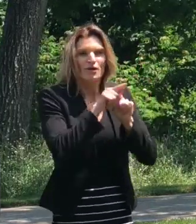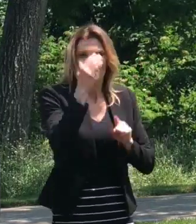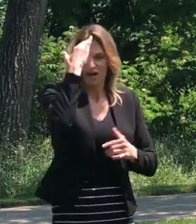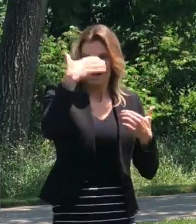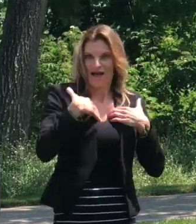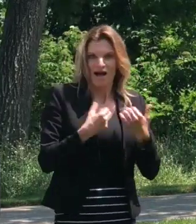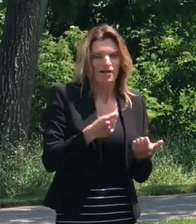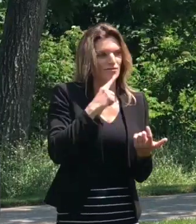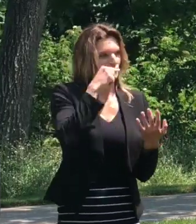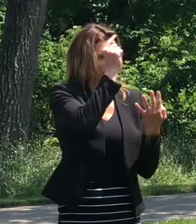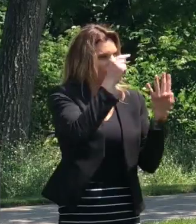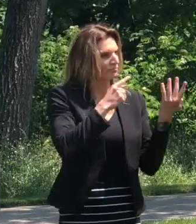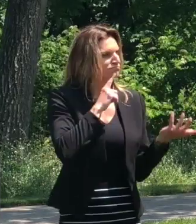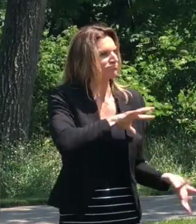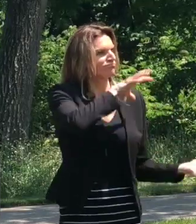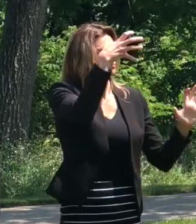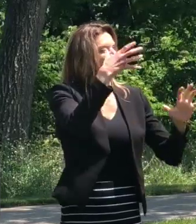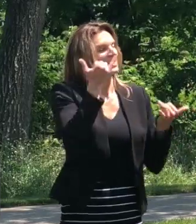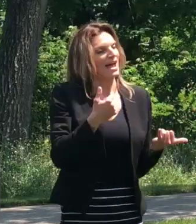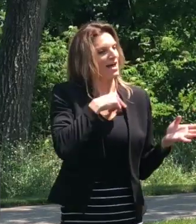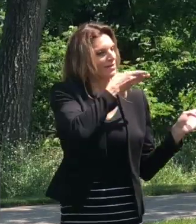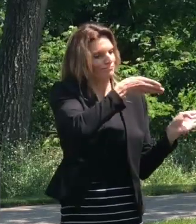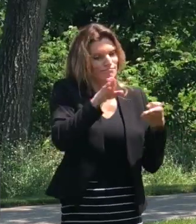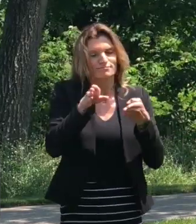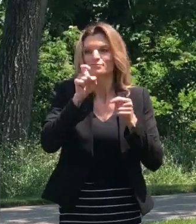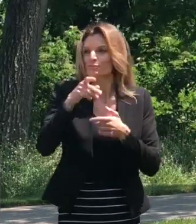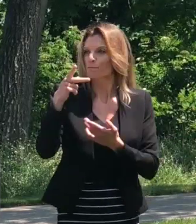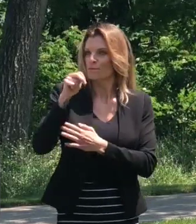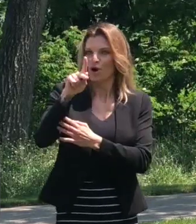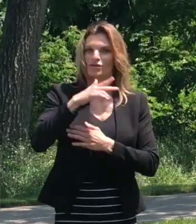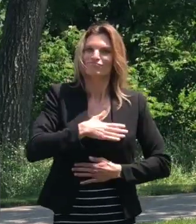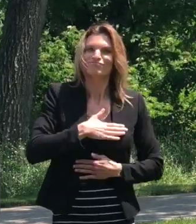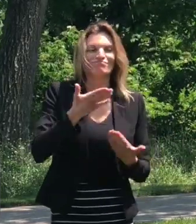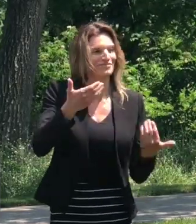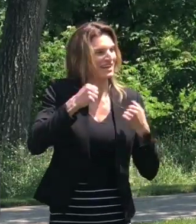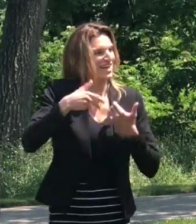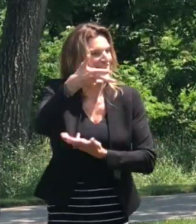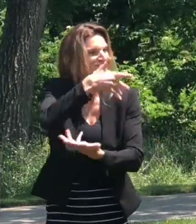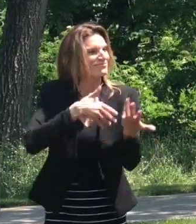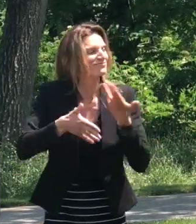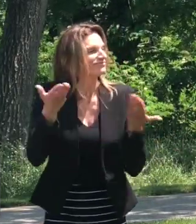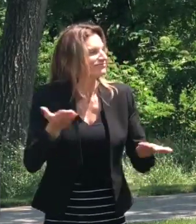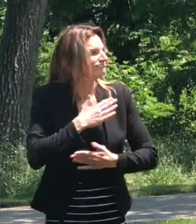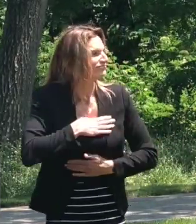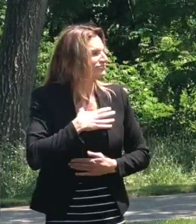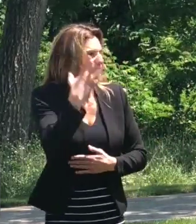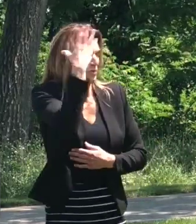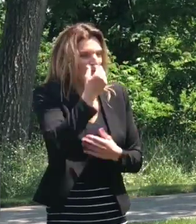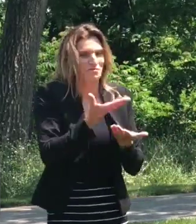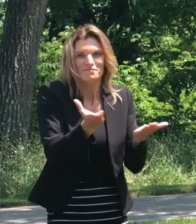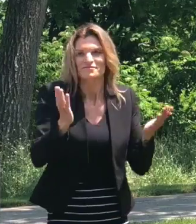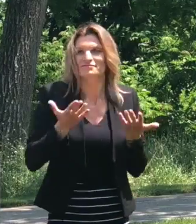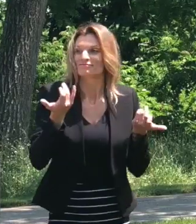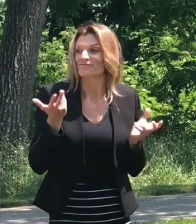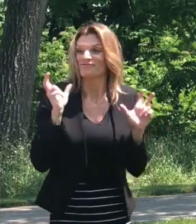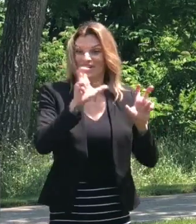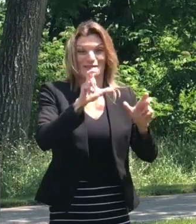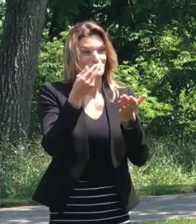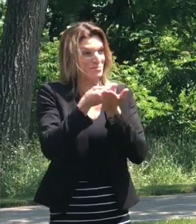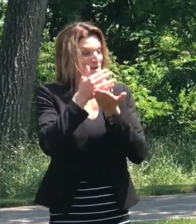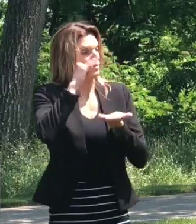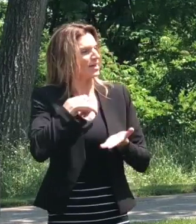well-being, we need our parks more than ever. And that's why this is so important. With the investment that we are proposing today, we can